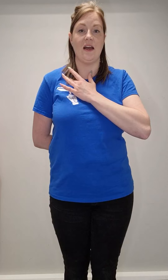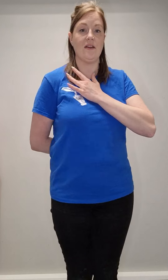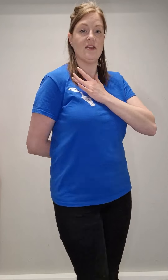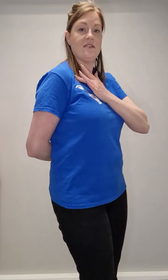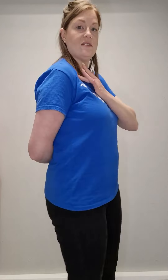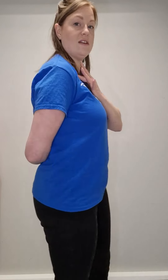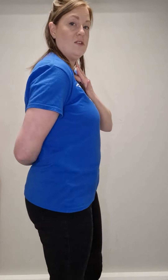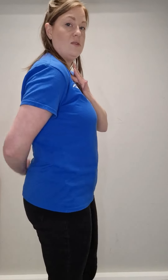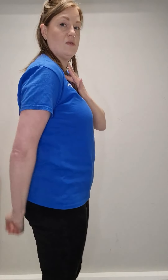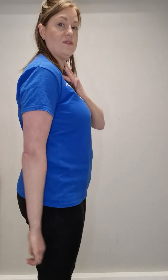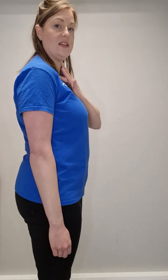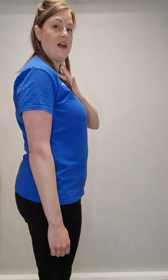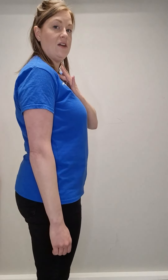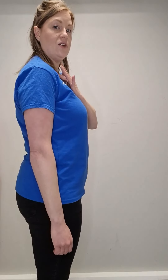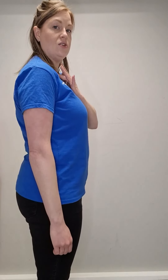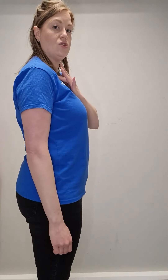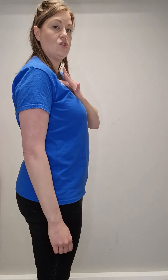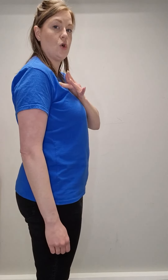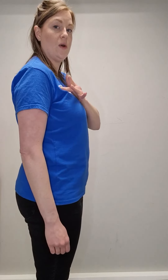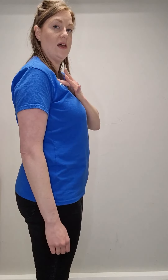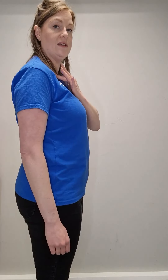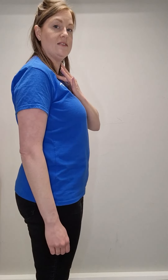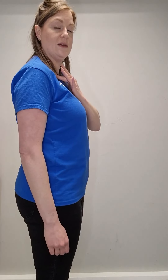I'll turn to the side so you can sort of see that. Toilet.